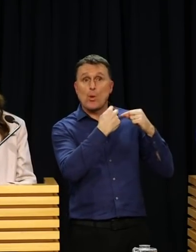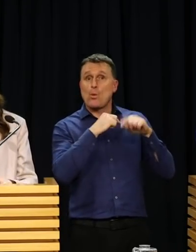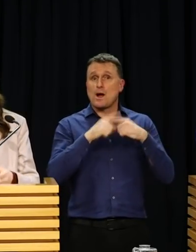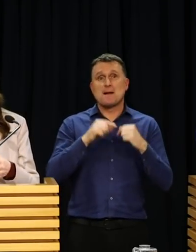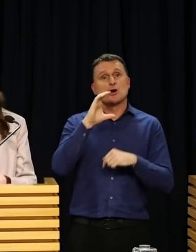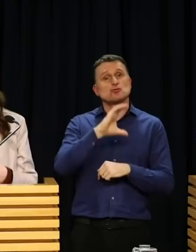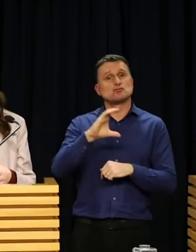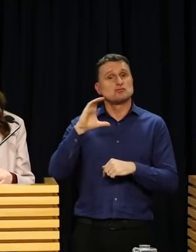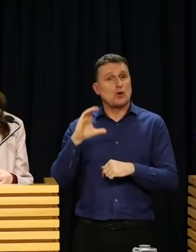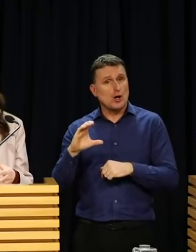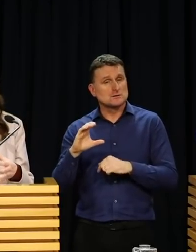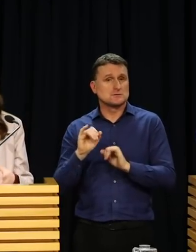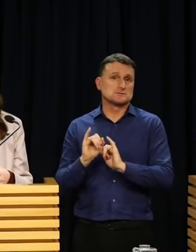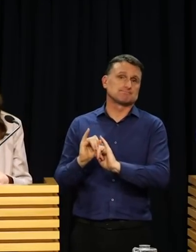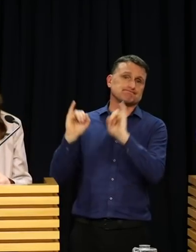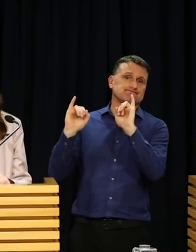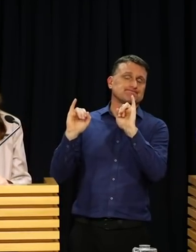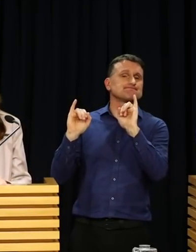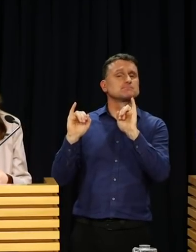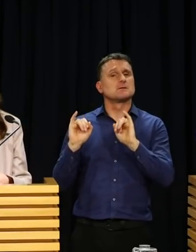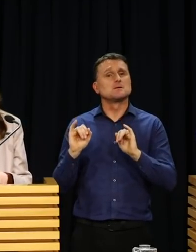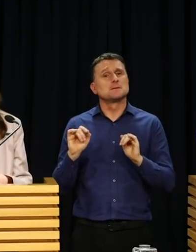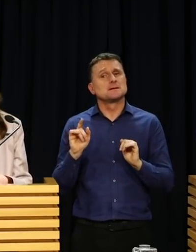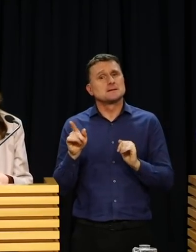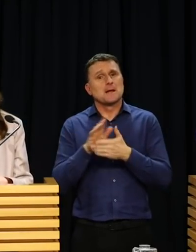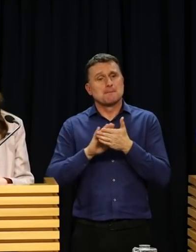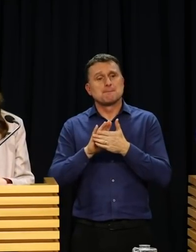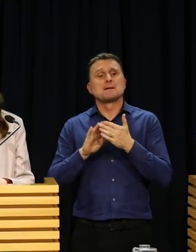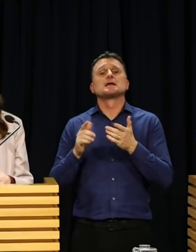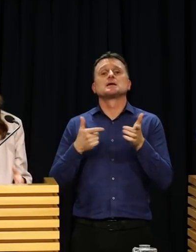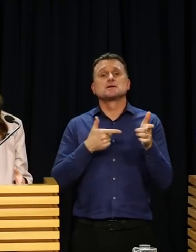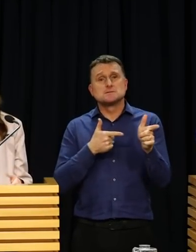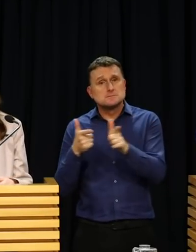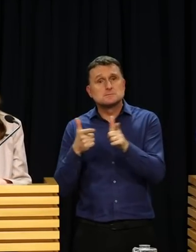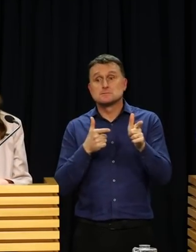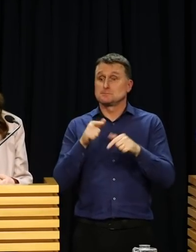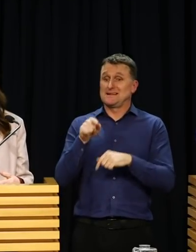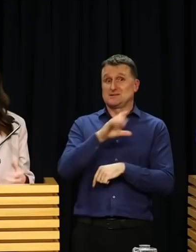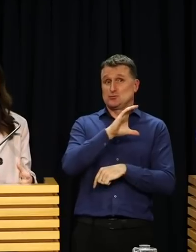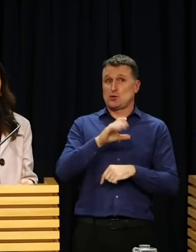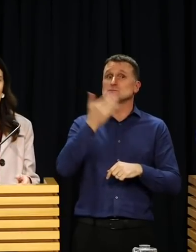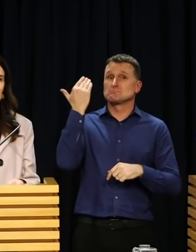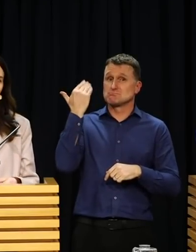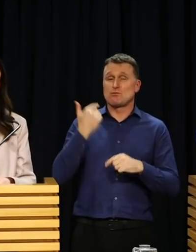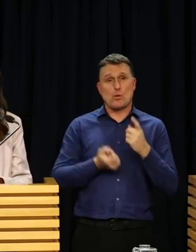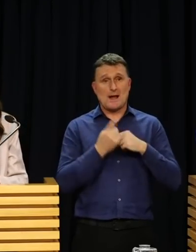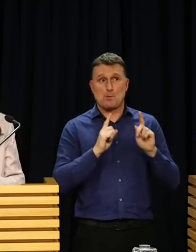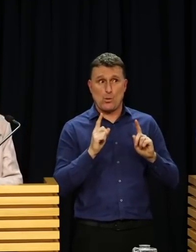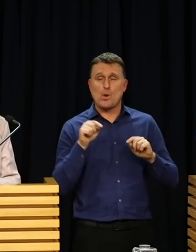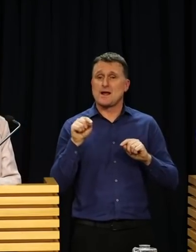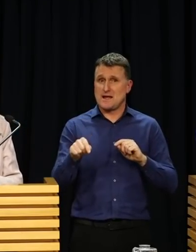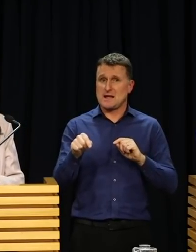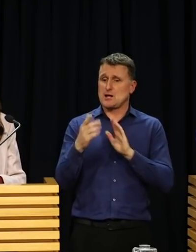attacks. My hope is that it will give us an opportunity to talk about what we hope to be New Zealand's unique approach